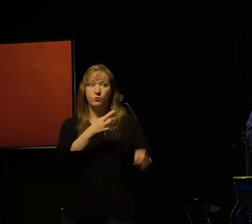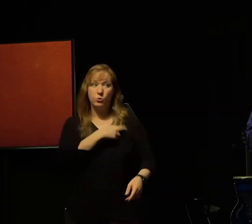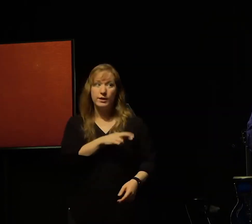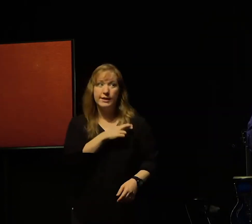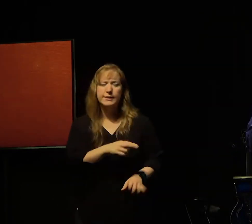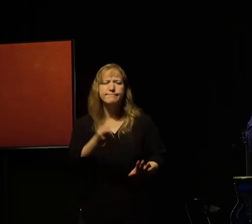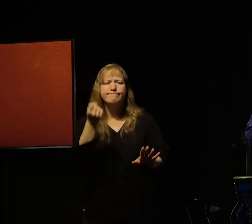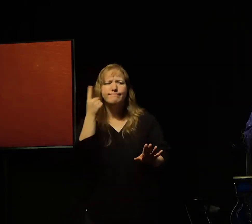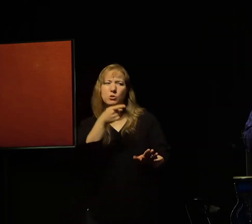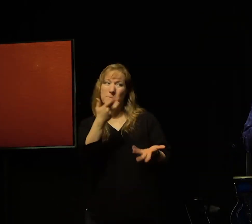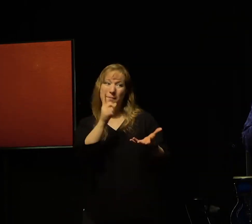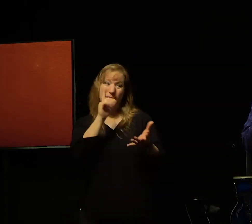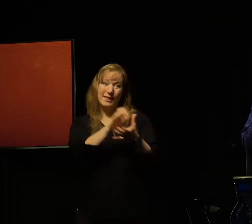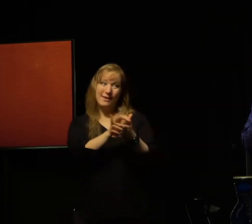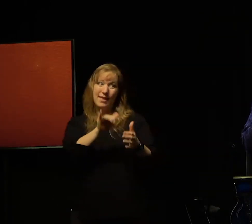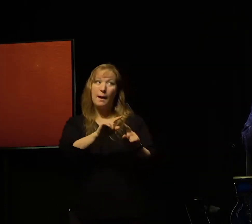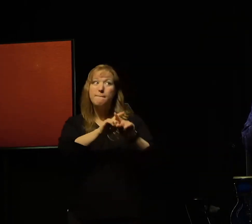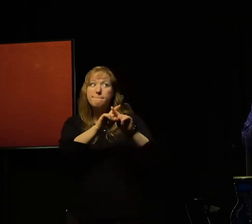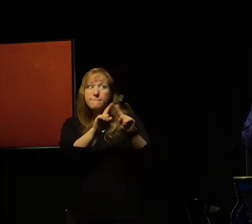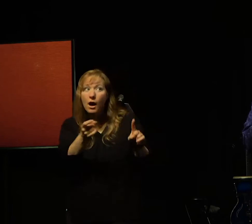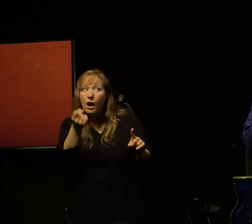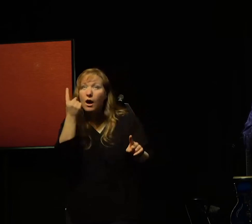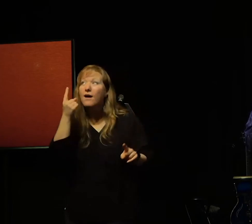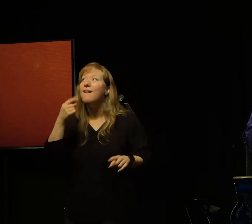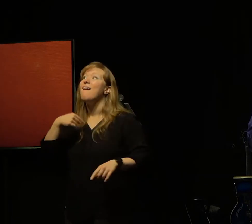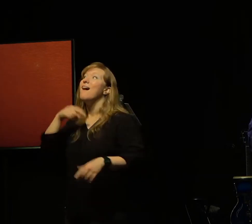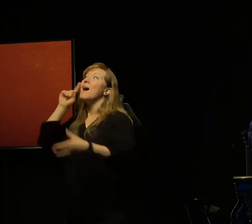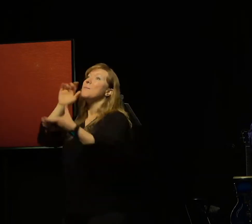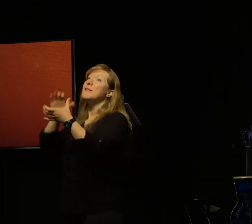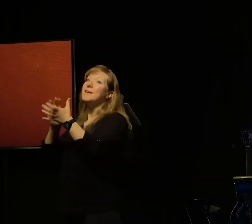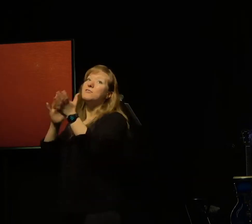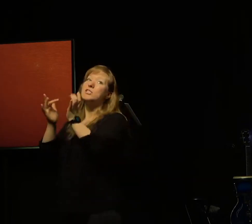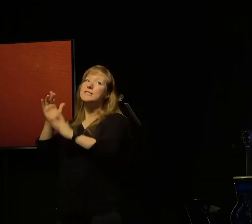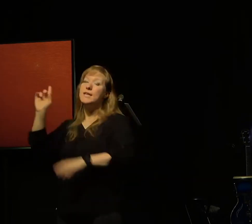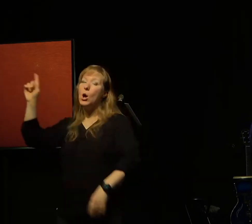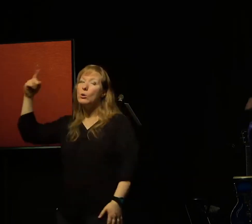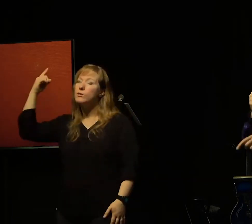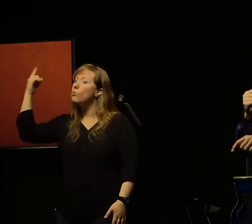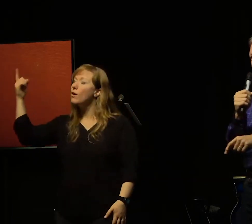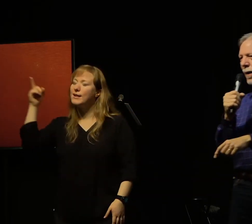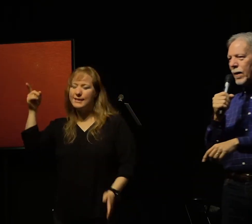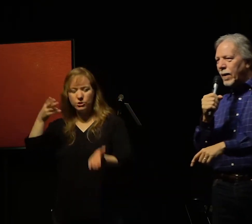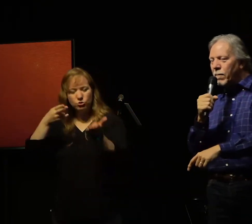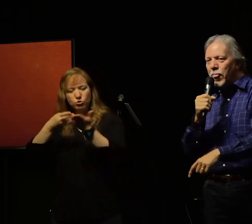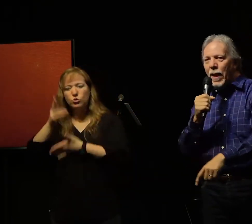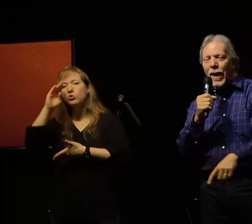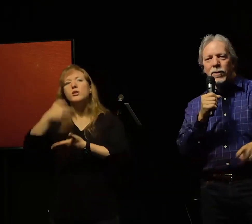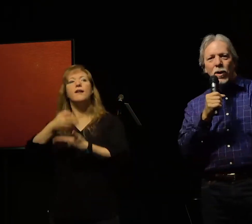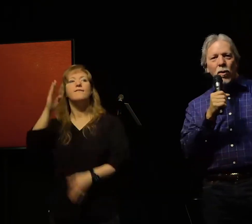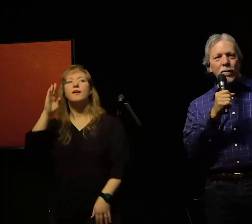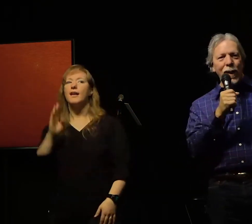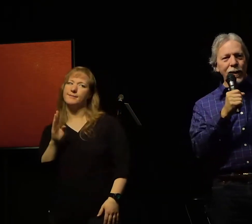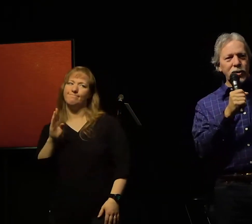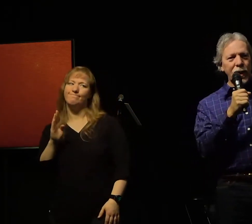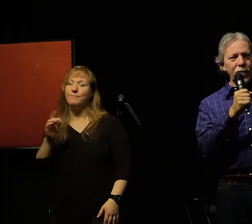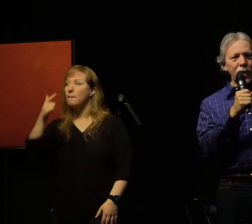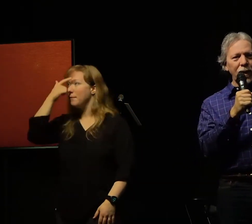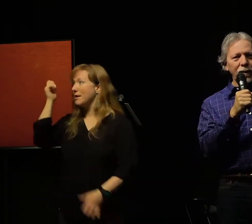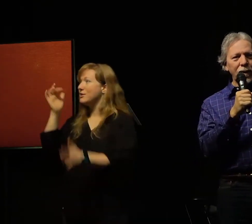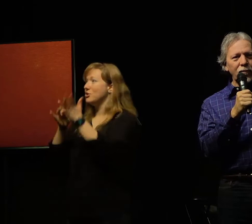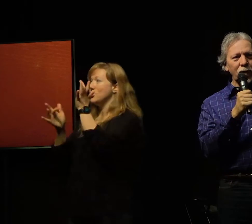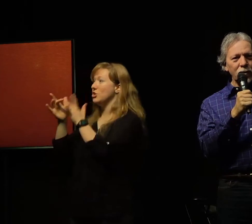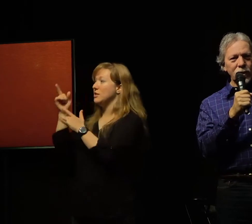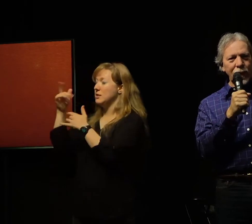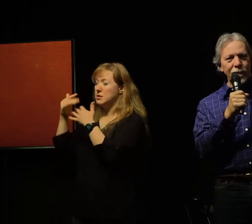you may believe that way, but let me tell you how I believe. Jesus is the true Son of God, and it's only by his shed